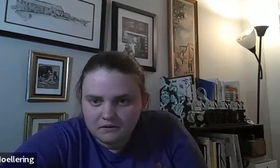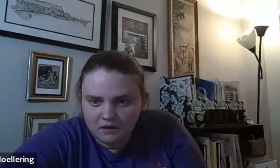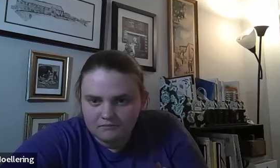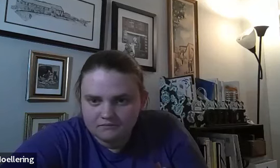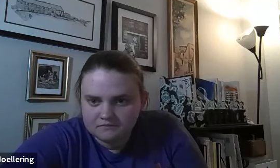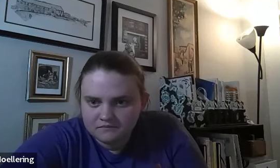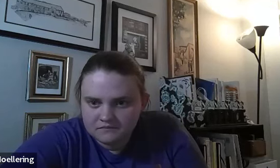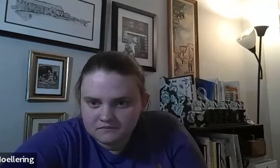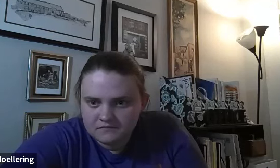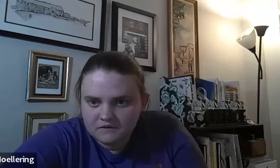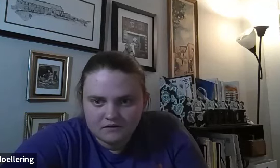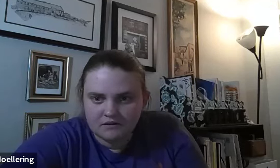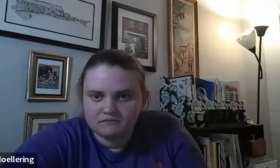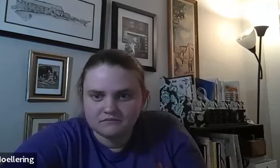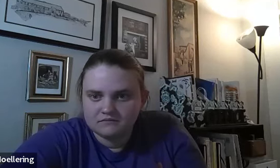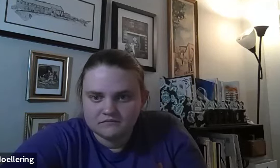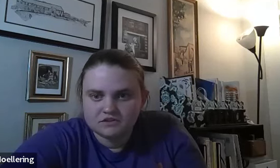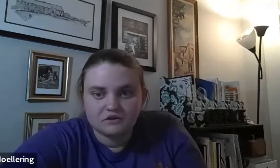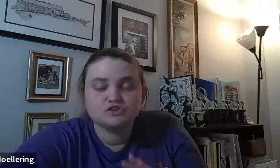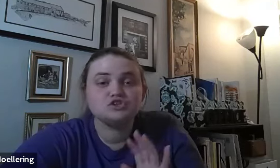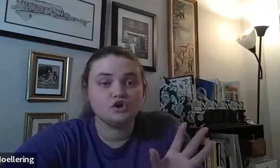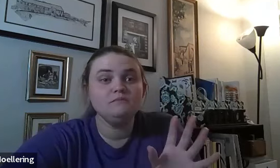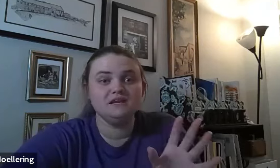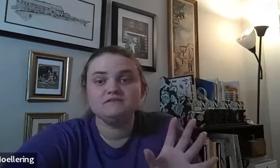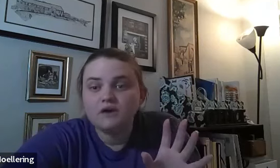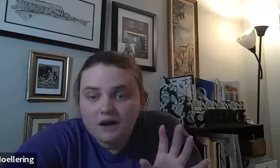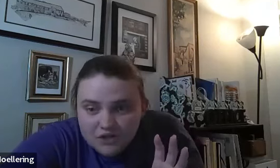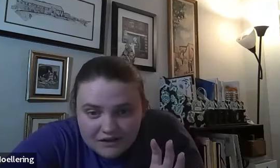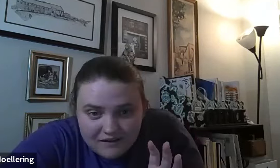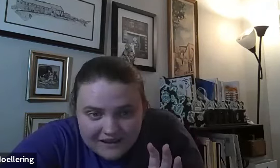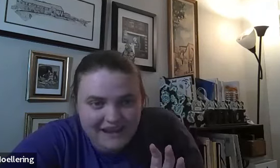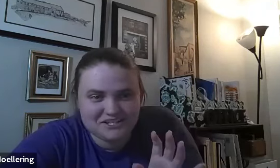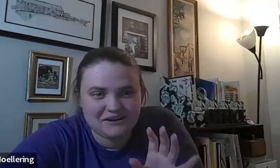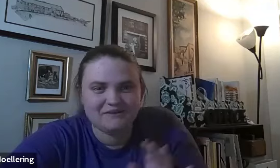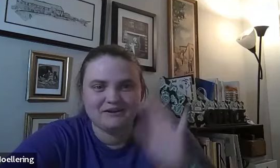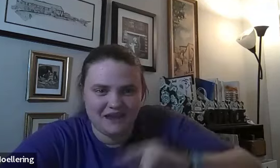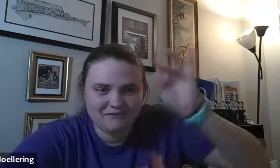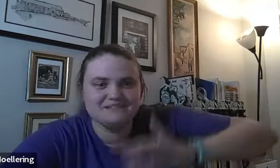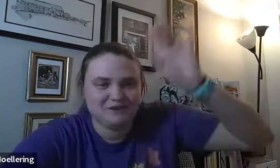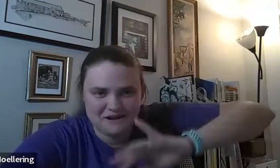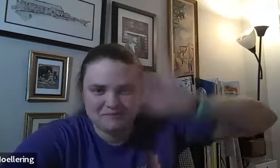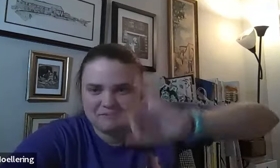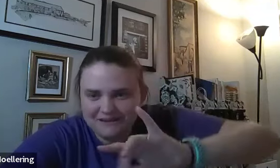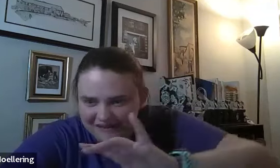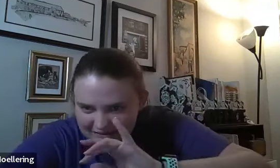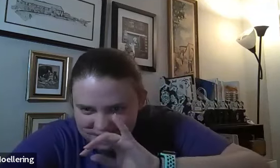Okay. All right. Sorry, there's so many of y'all. I'm trying to like catch on. I'm like, okay, everyone's going up. I'm like, wait, I haven't